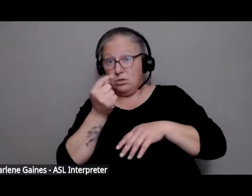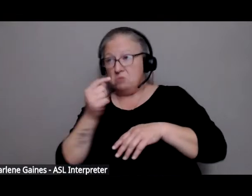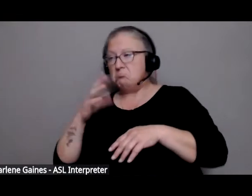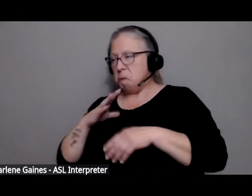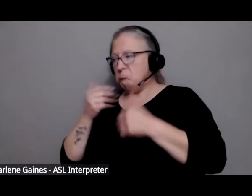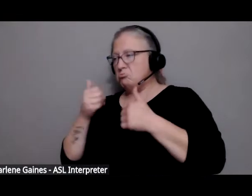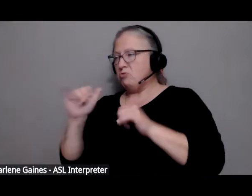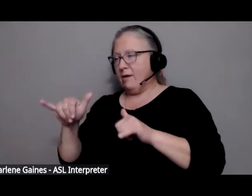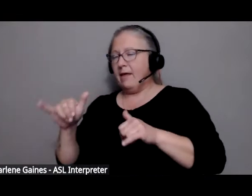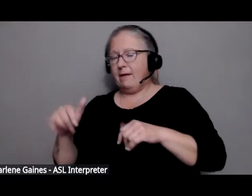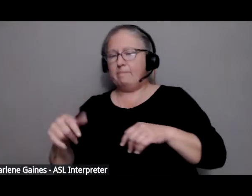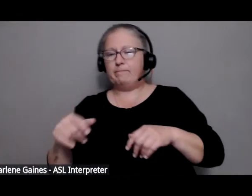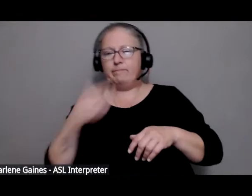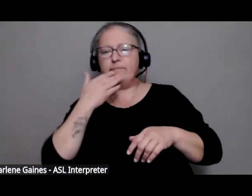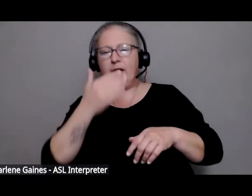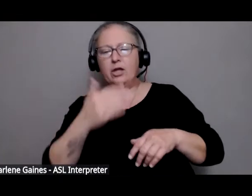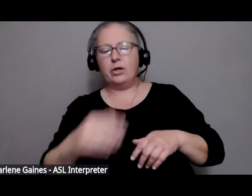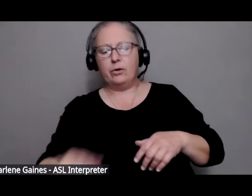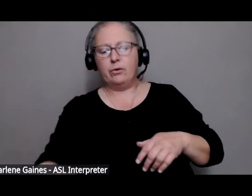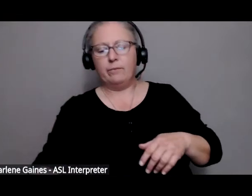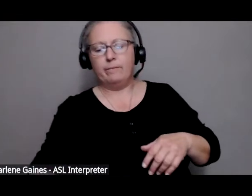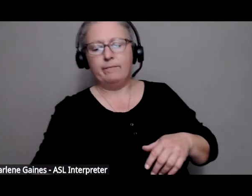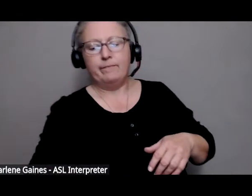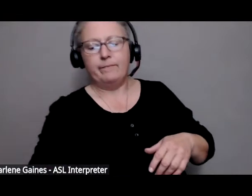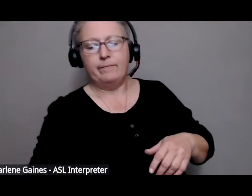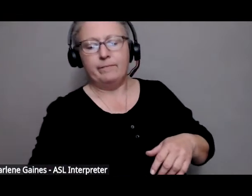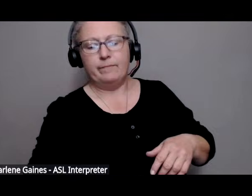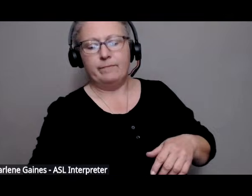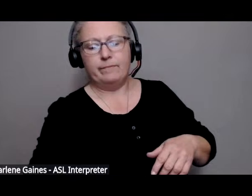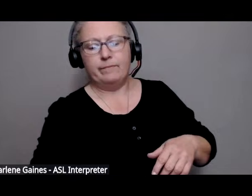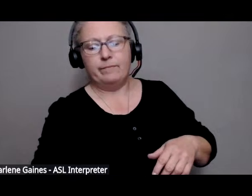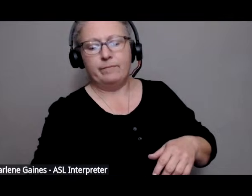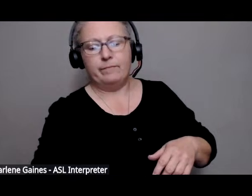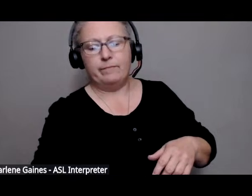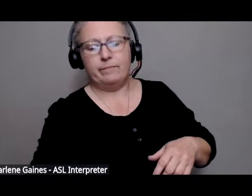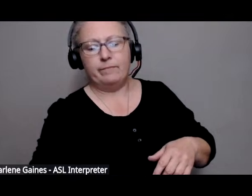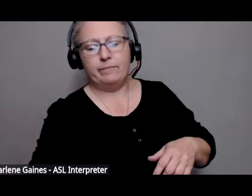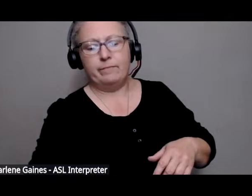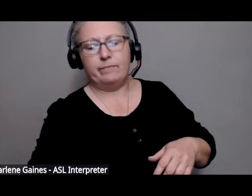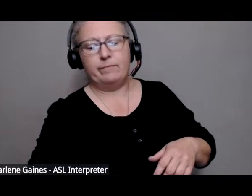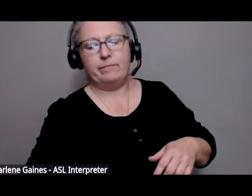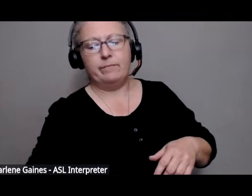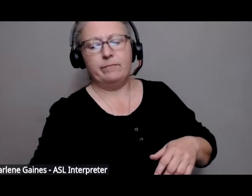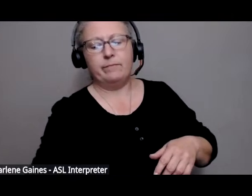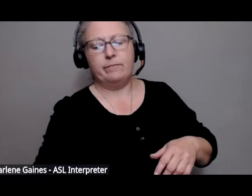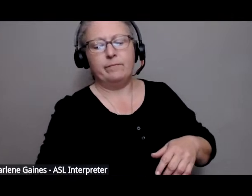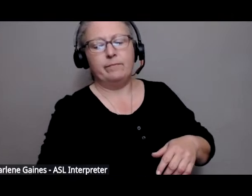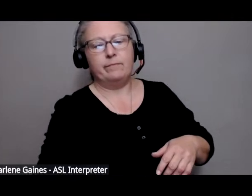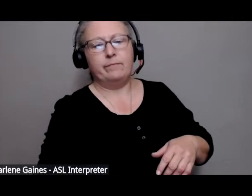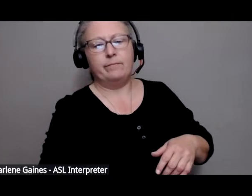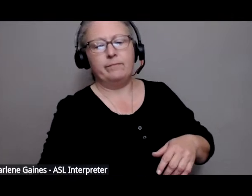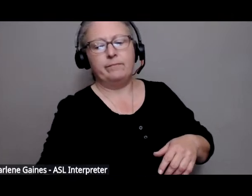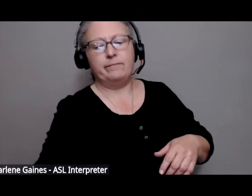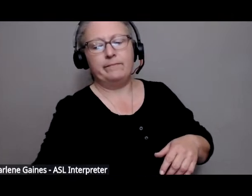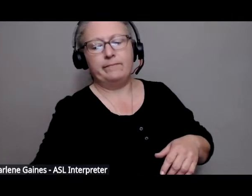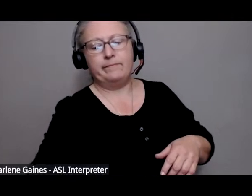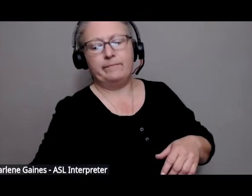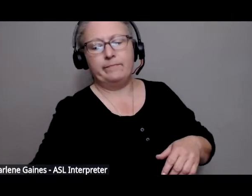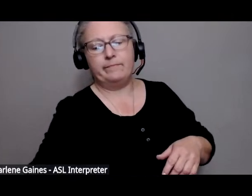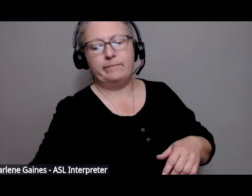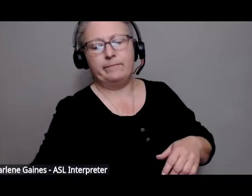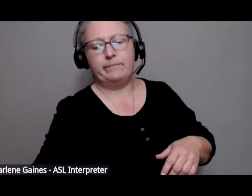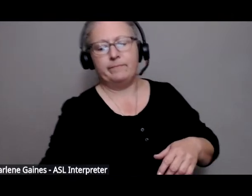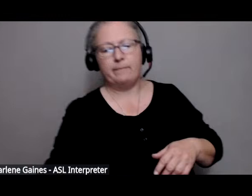And does that work for people? Thank you. Yeah. I don't know. Thank you. Okay. Sorry to be so. it overrides my Bible